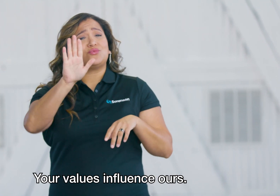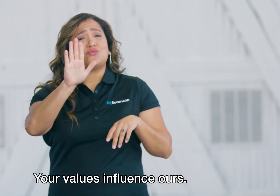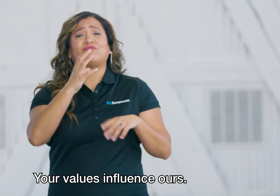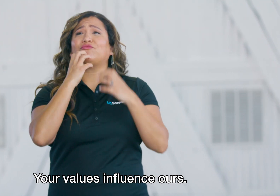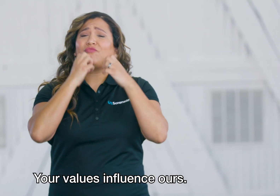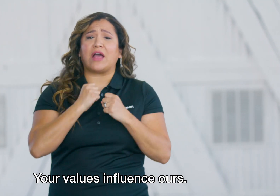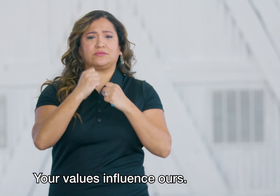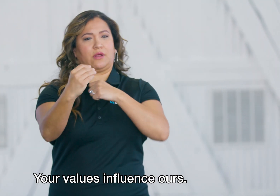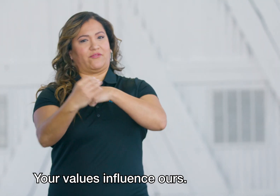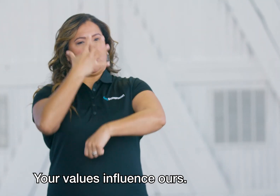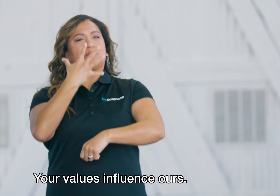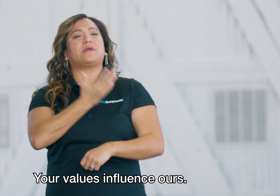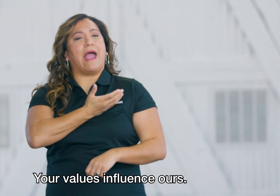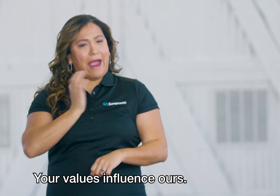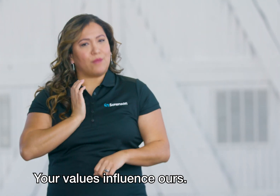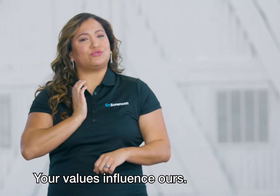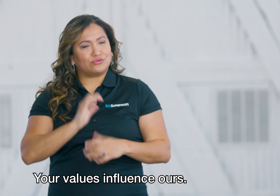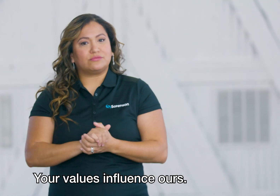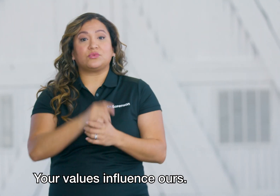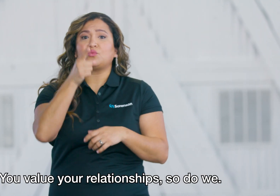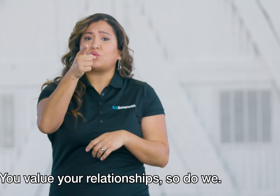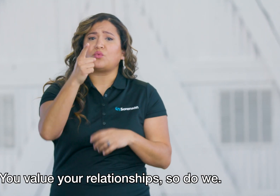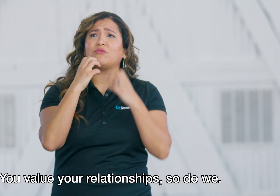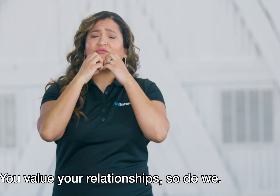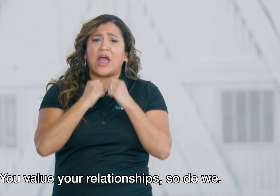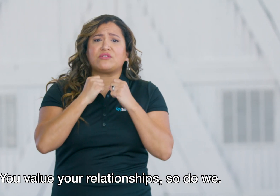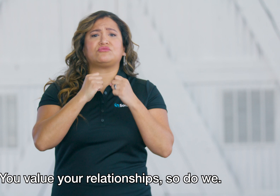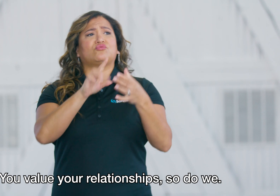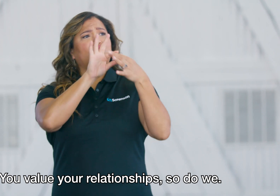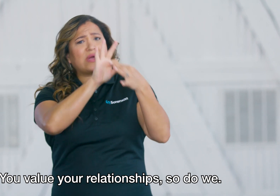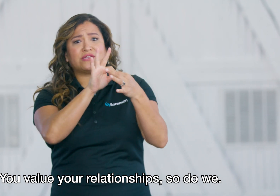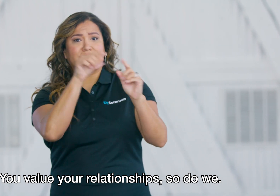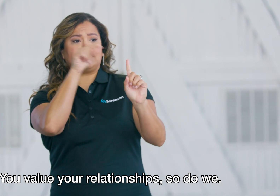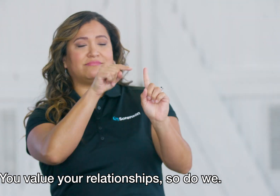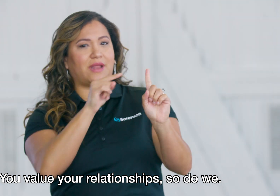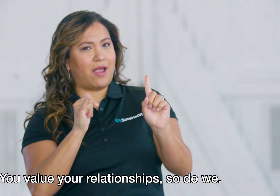Your values influence ours. You value your relationships, so do we.